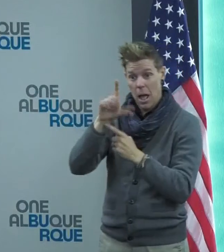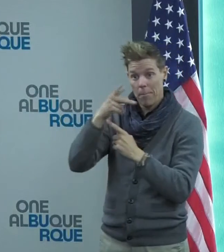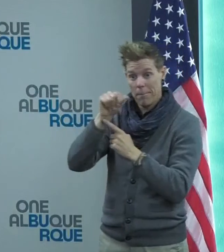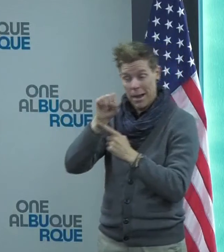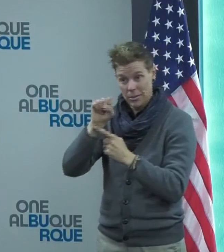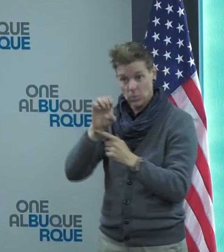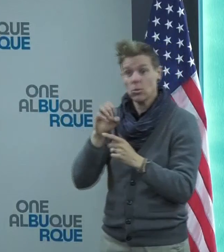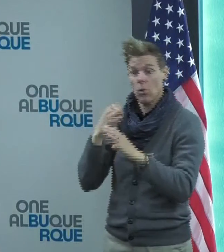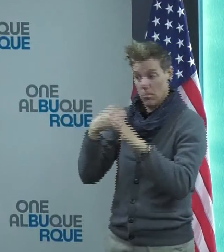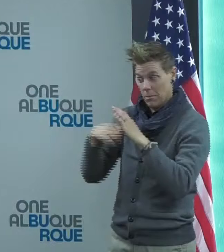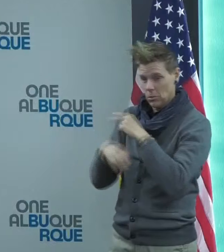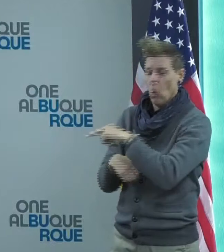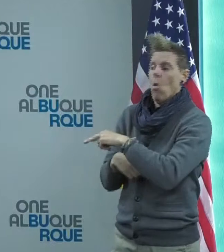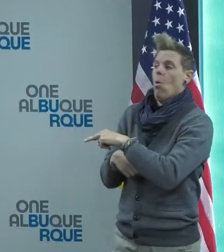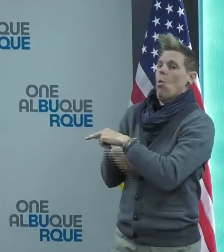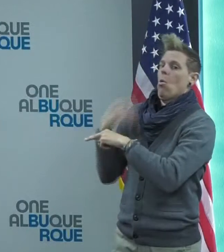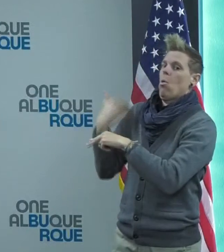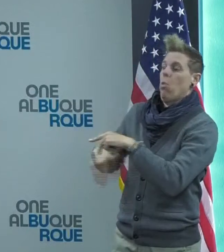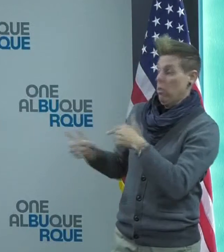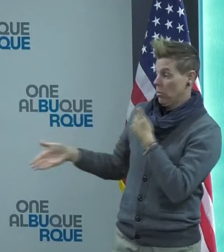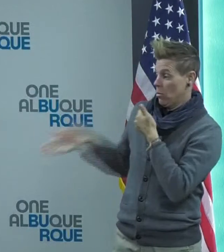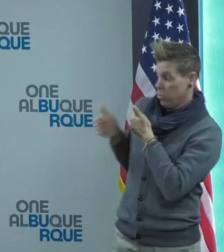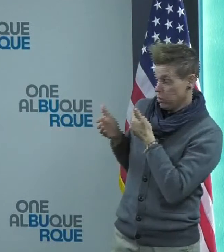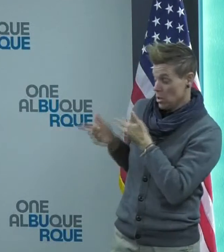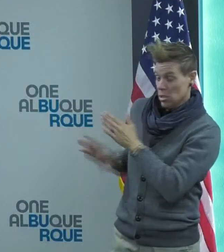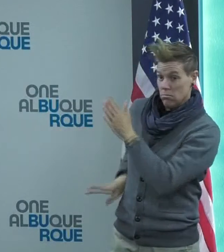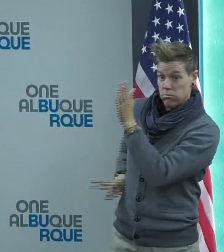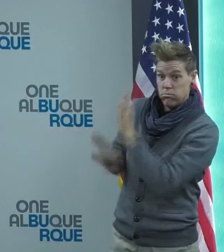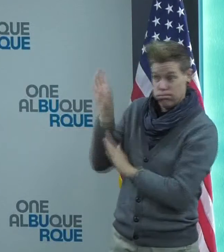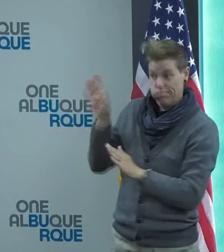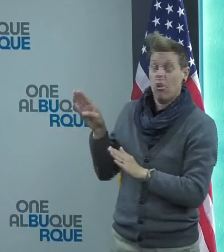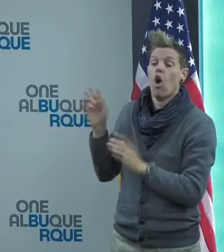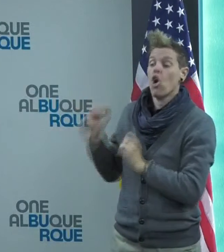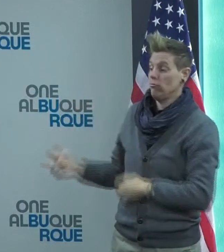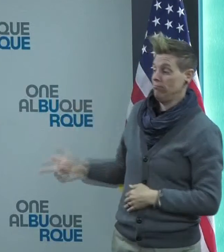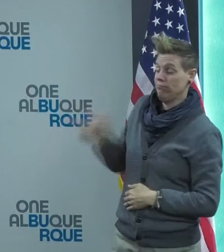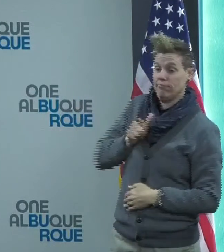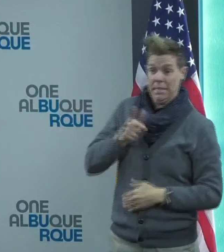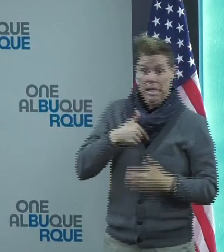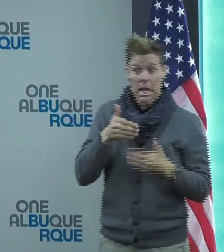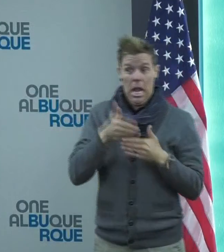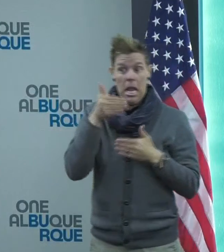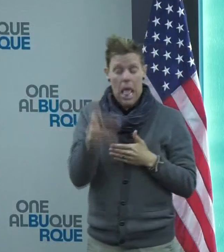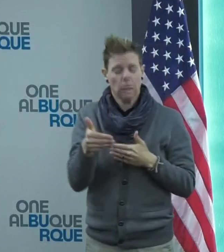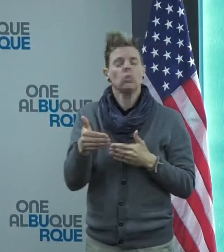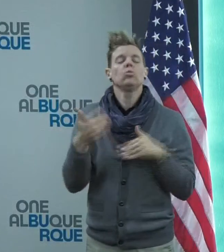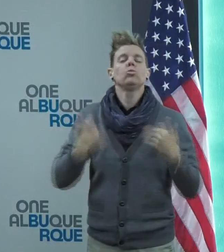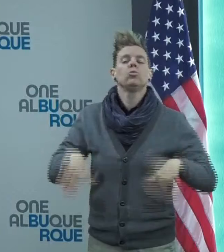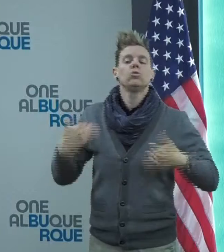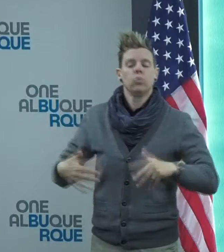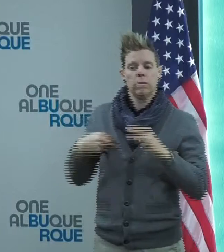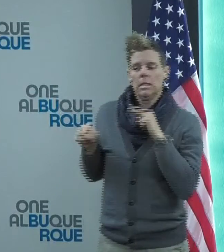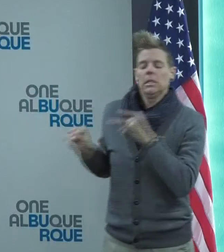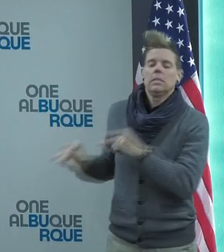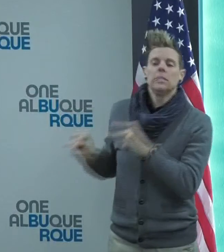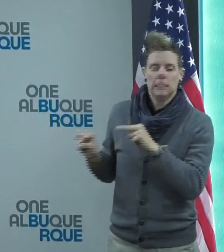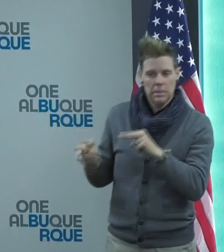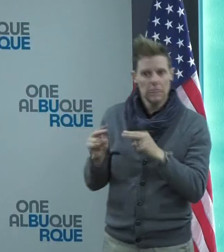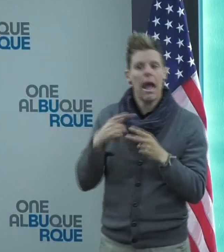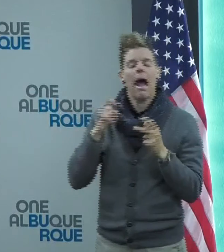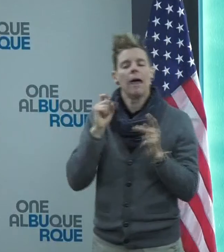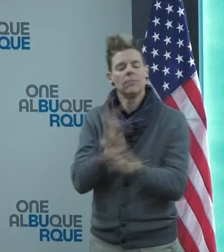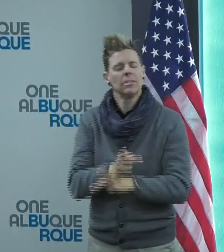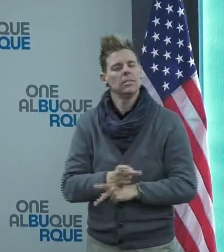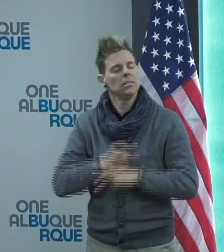weeks or months if we cannot get this under control. And so we don't see any need at this time to do things like a very